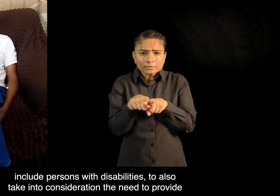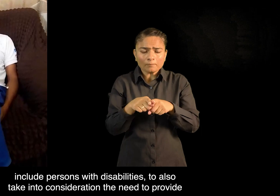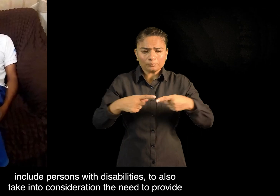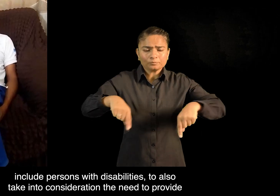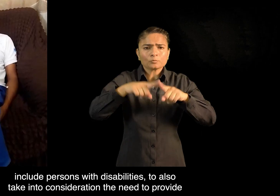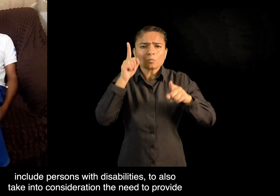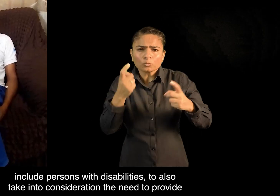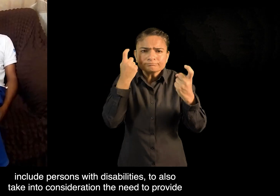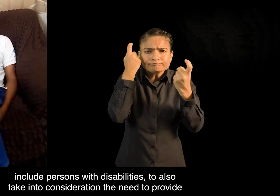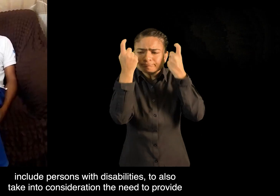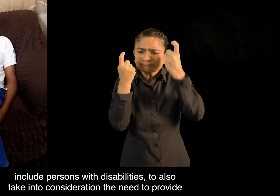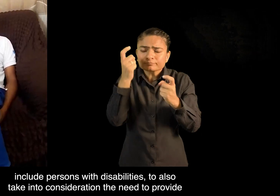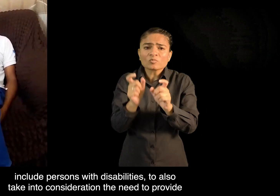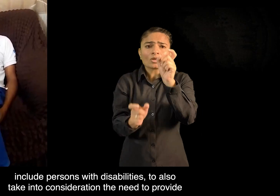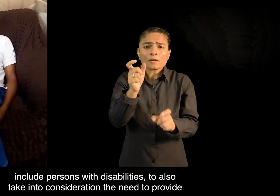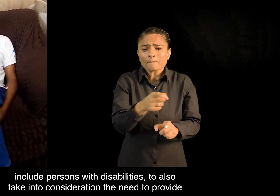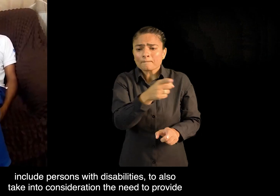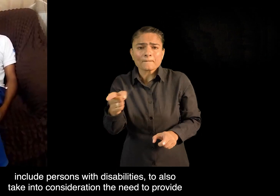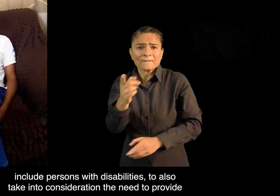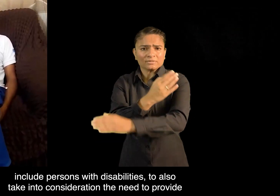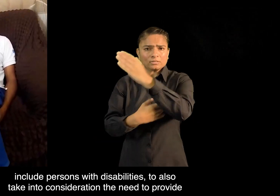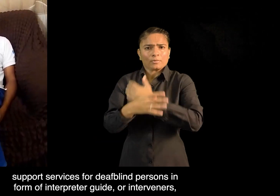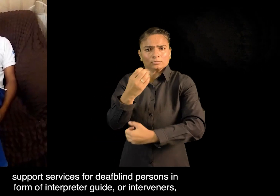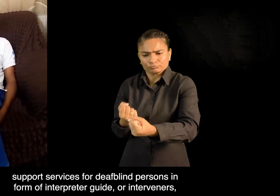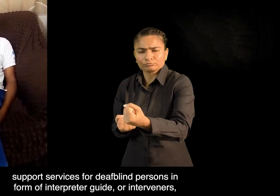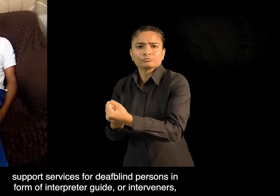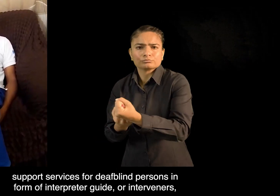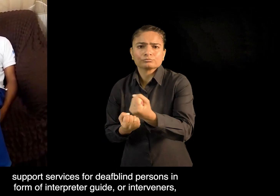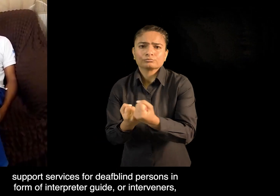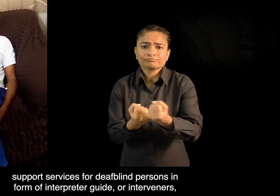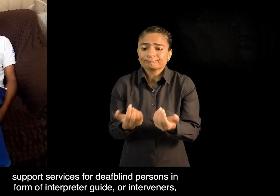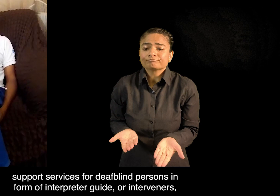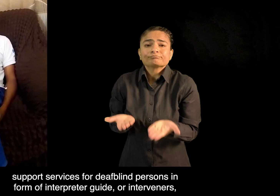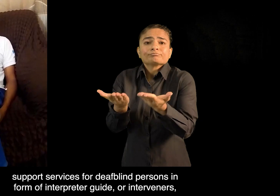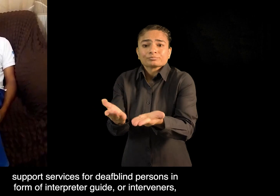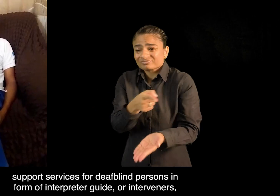consideration the need to provide support services